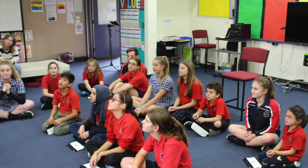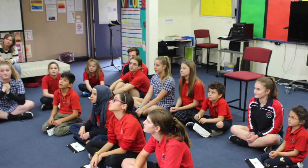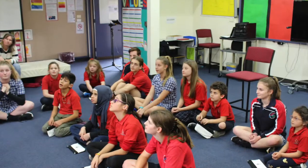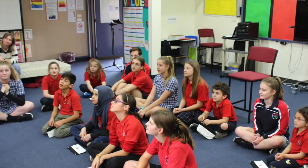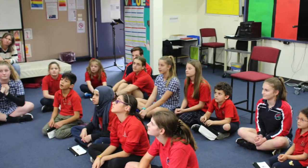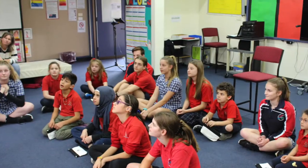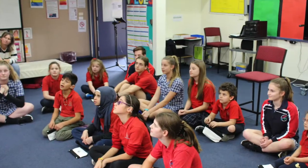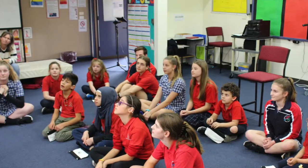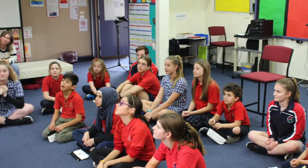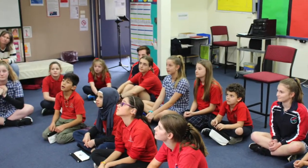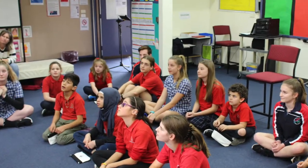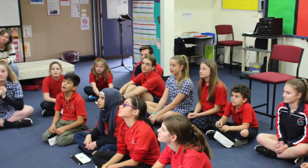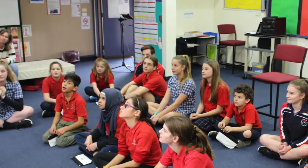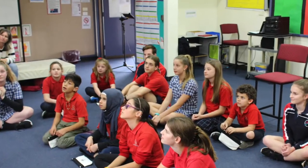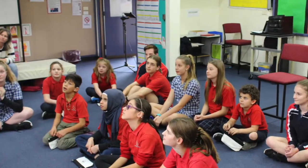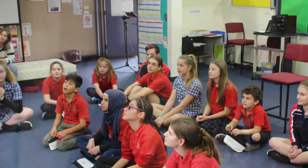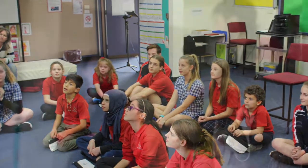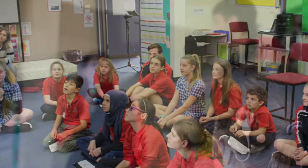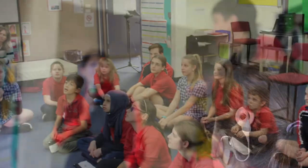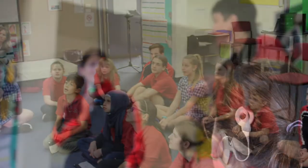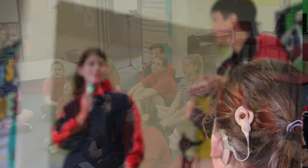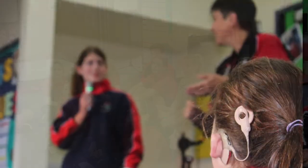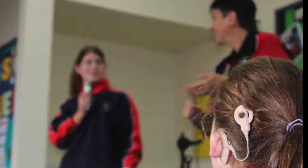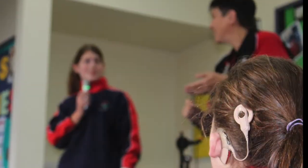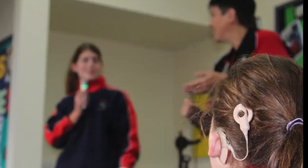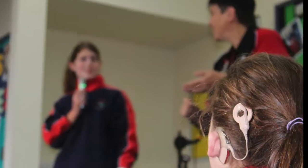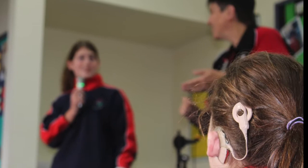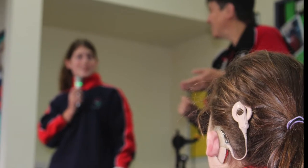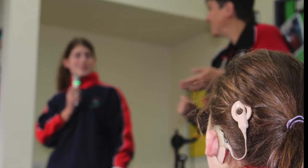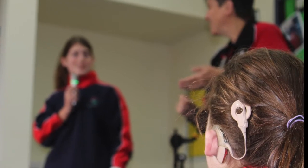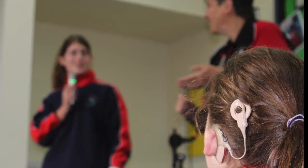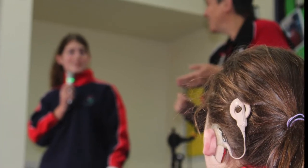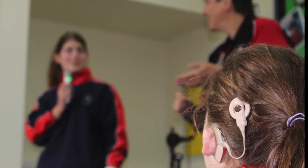All is revealed. You have the power to